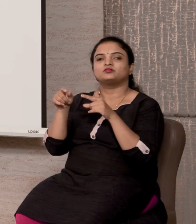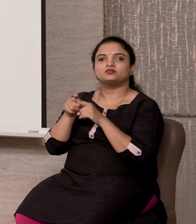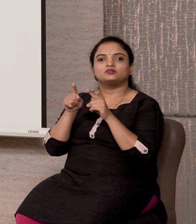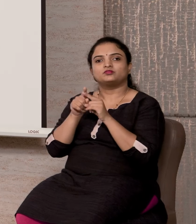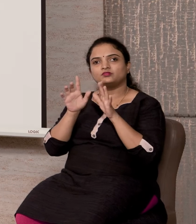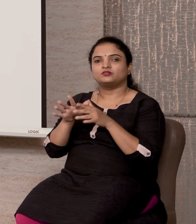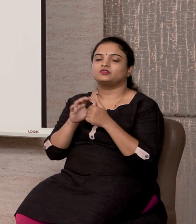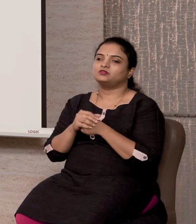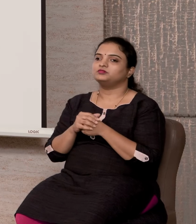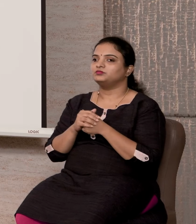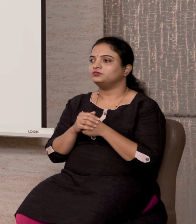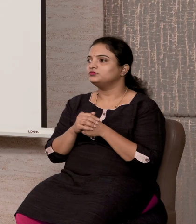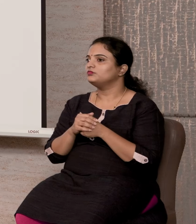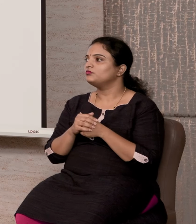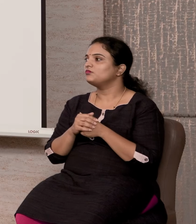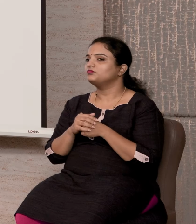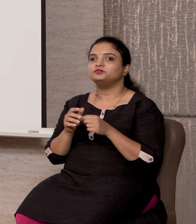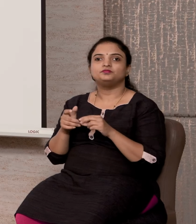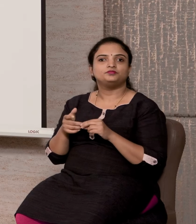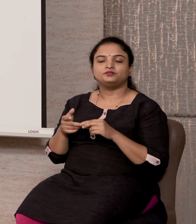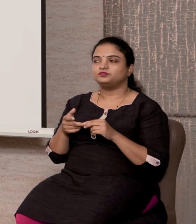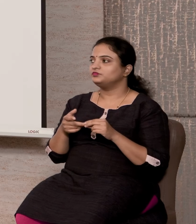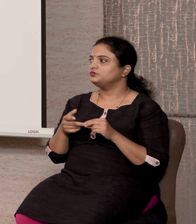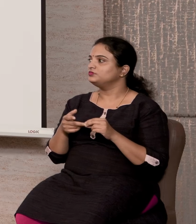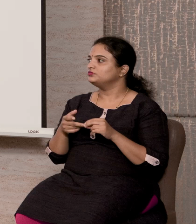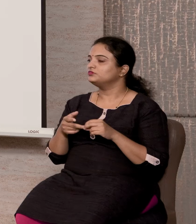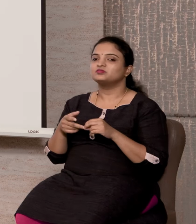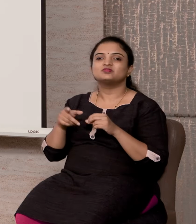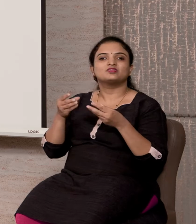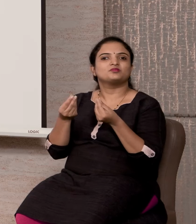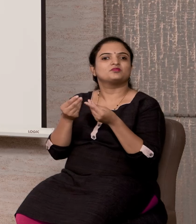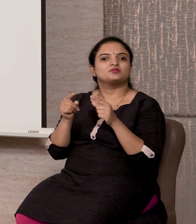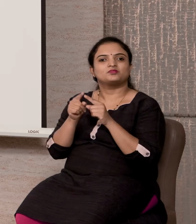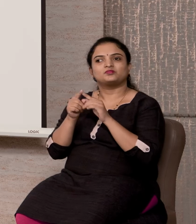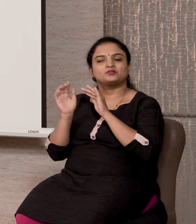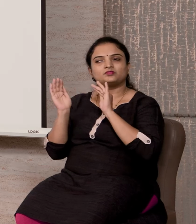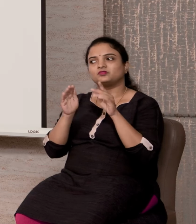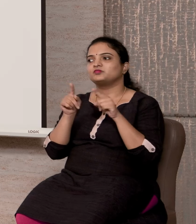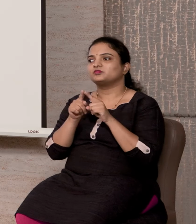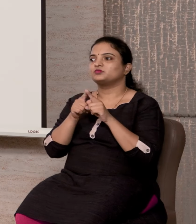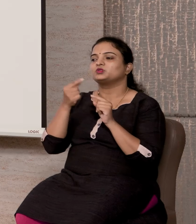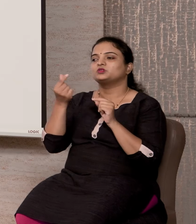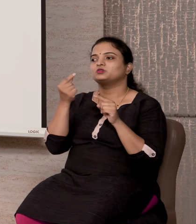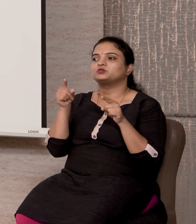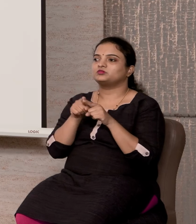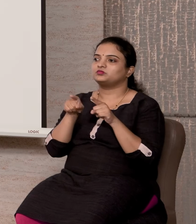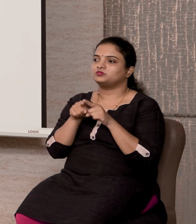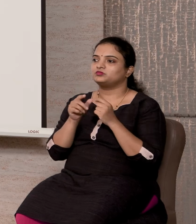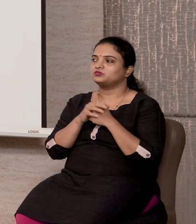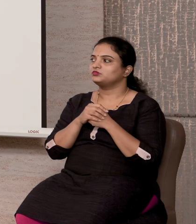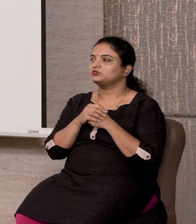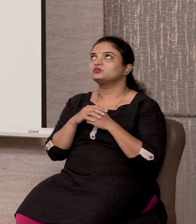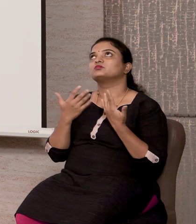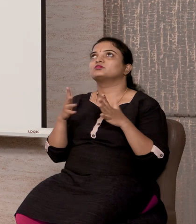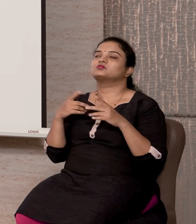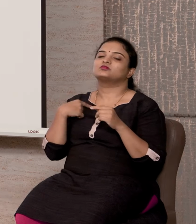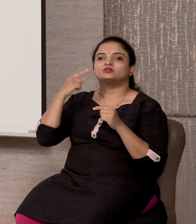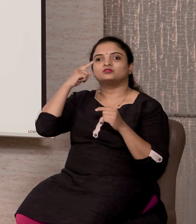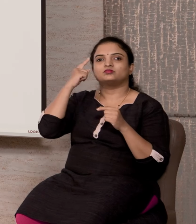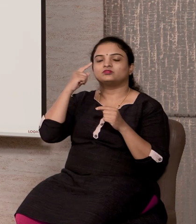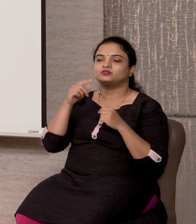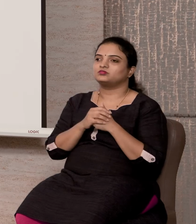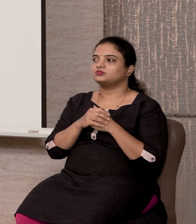that. Yeah. And also supporting materials for teachers on how to use these games, right? So they cannot just tell the students go play